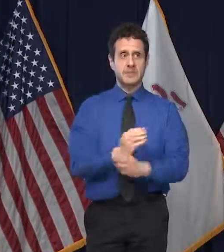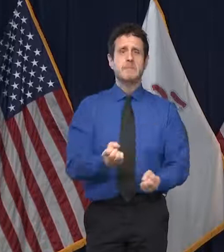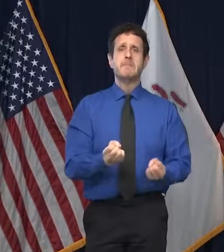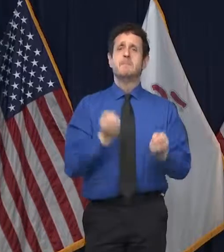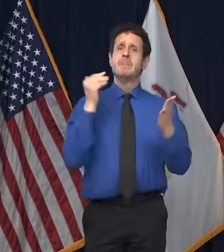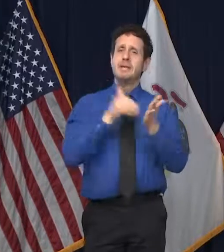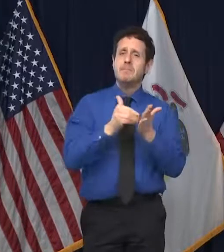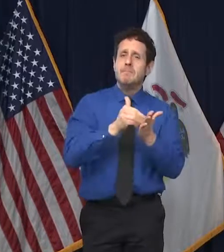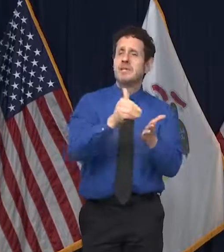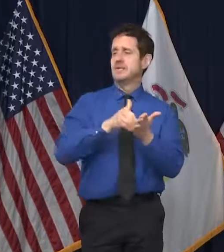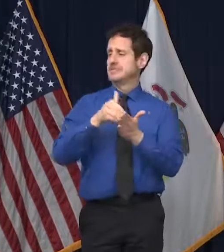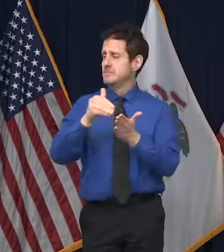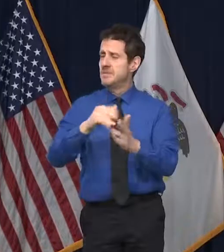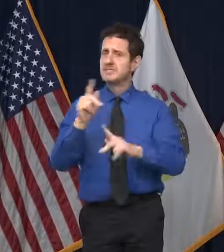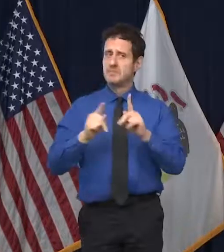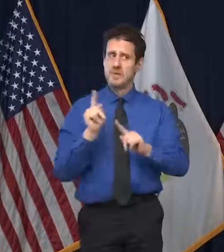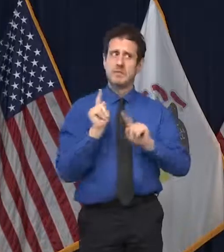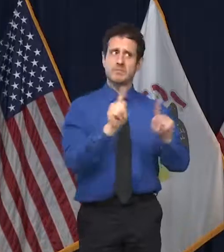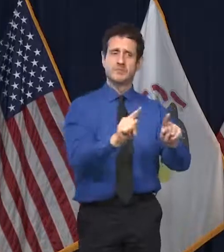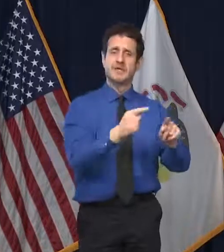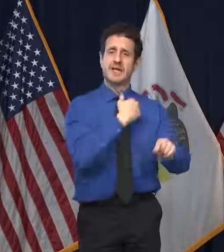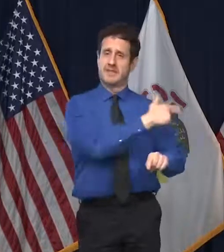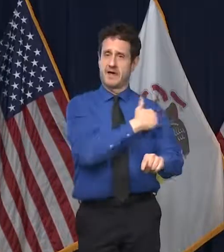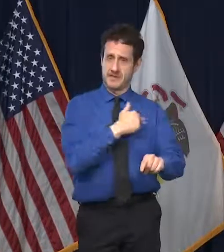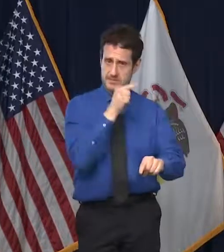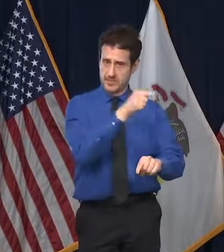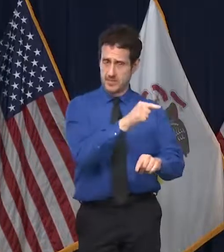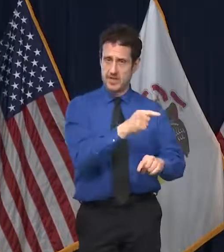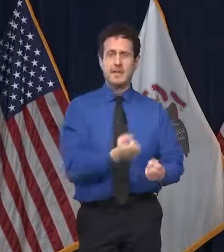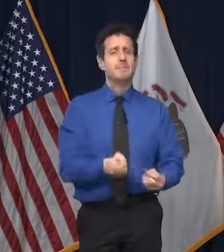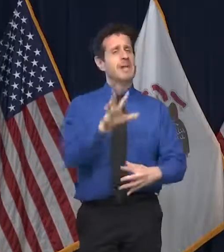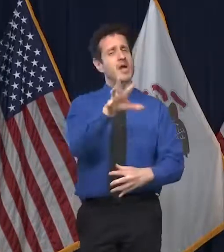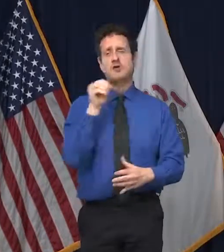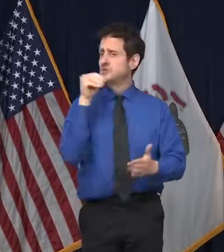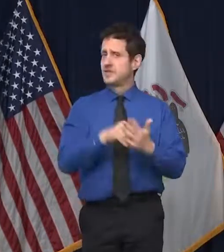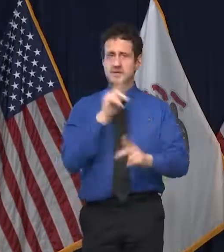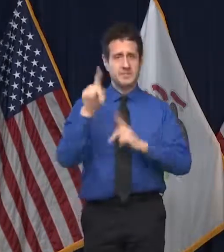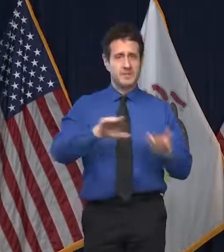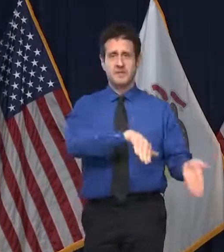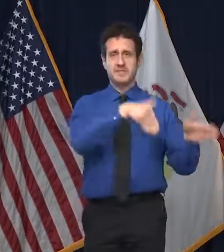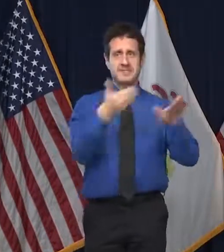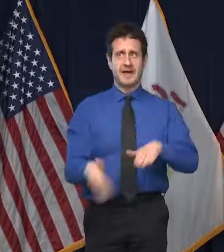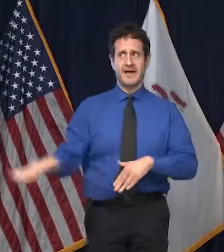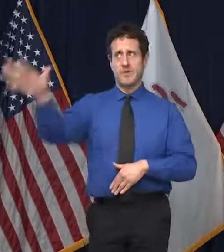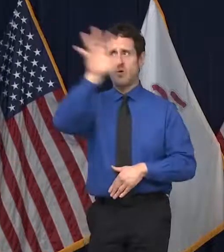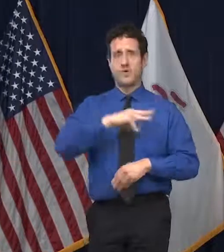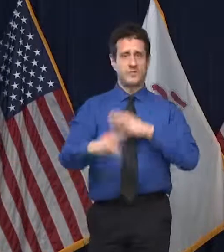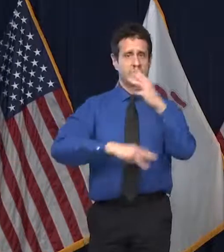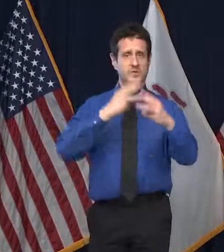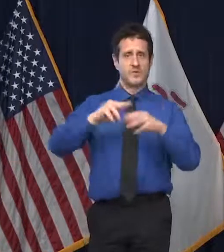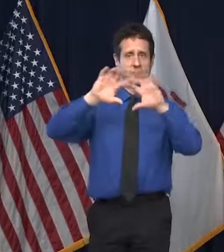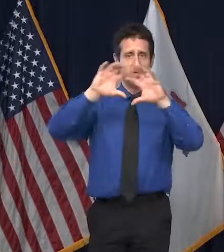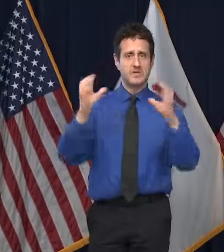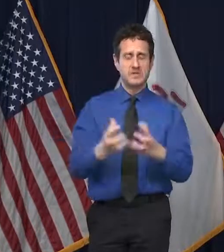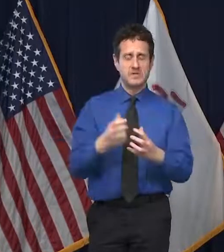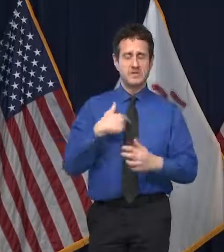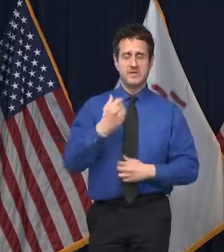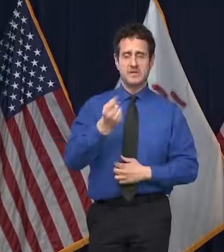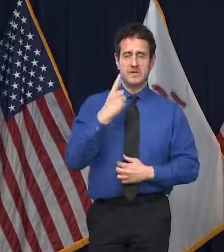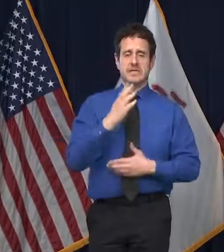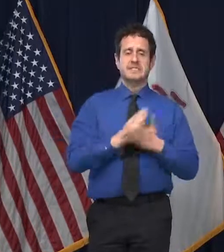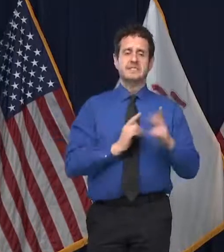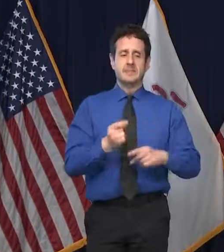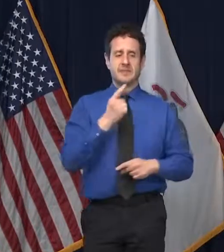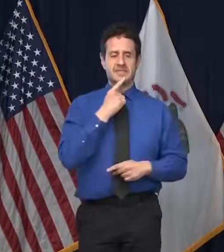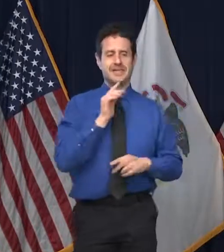of hospitalizations and hundreds of thousands of deaths worldwide. I realize that some people may still